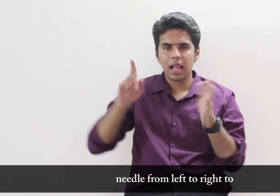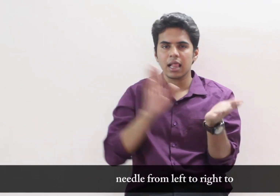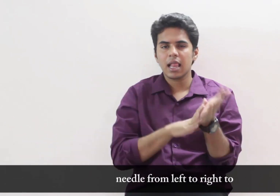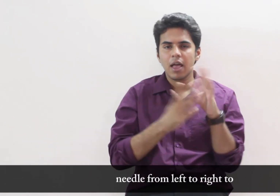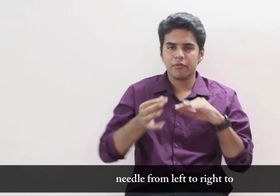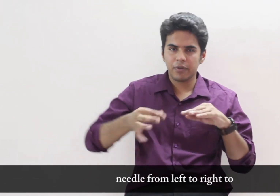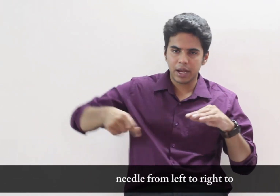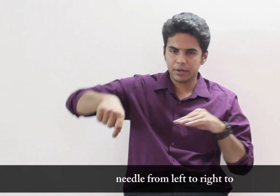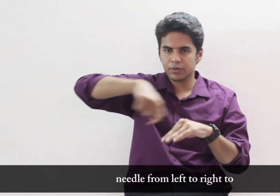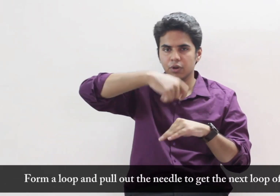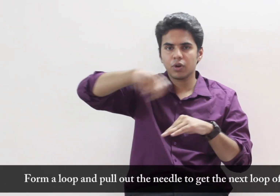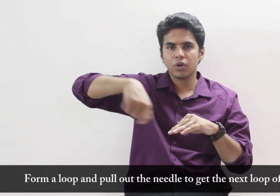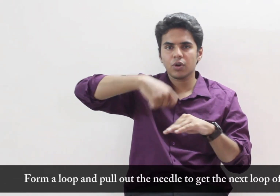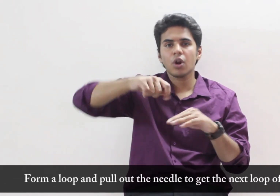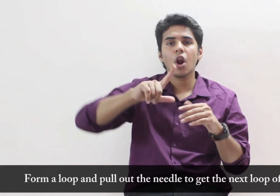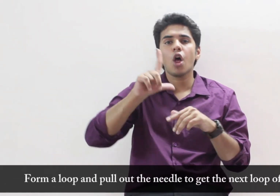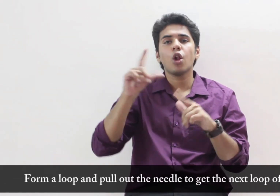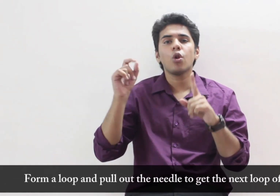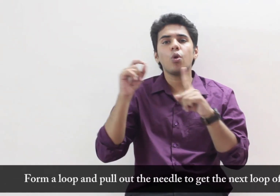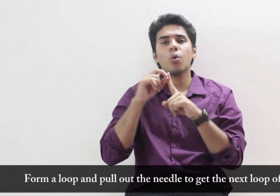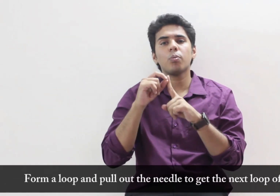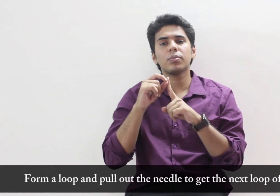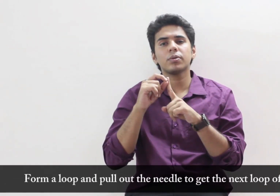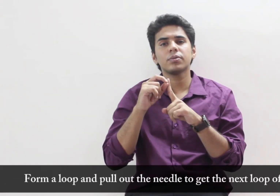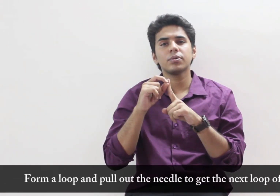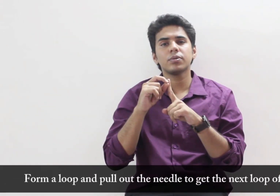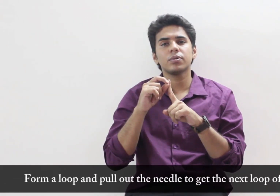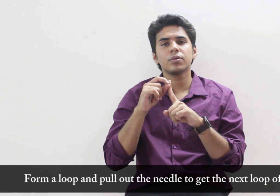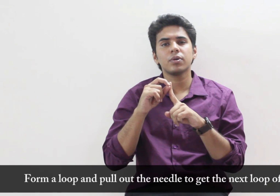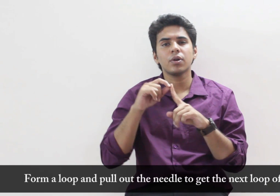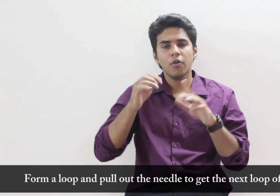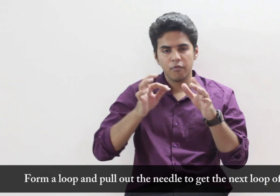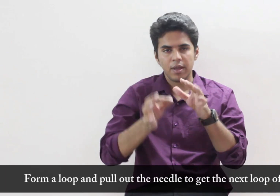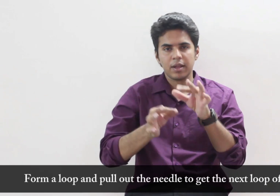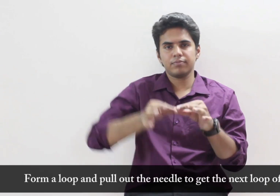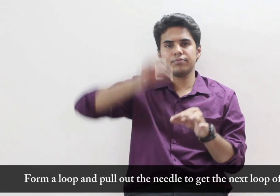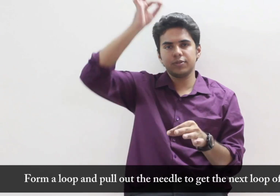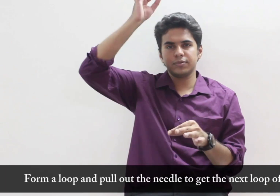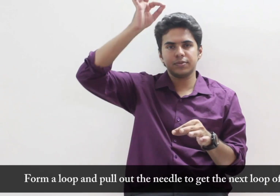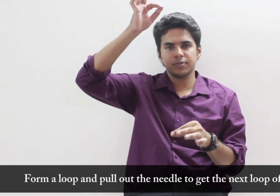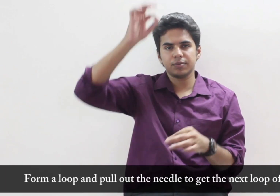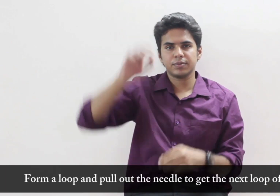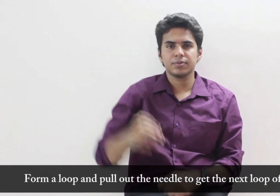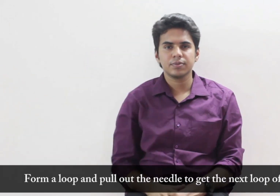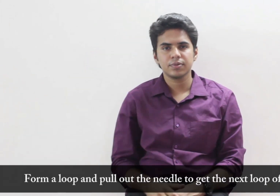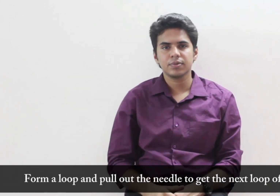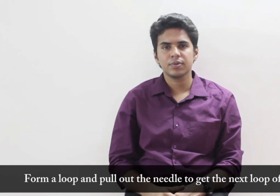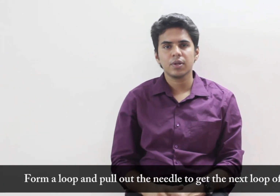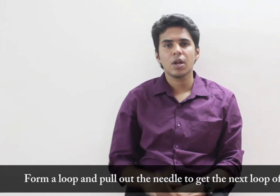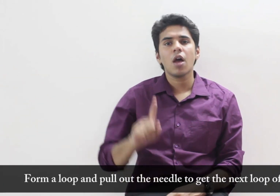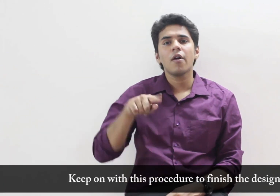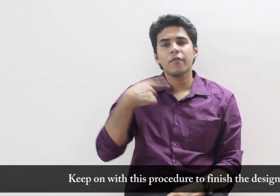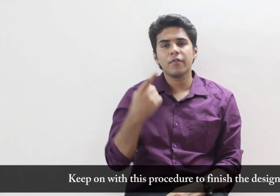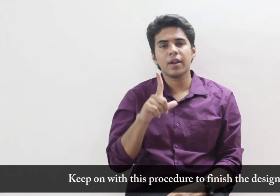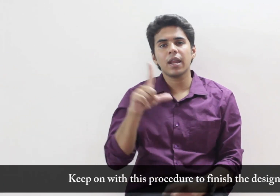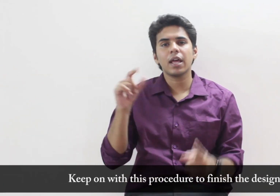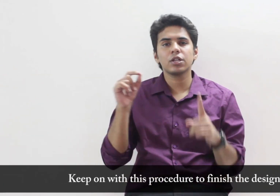to right to form a loop and pull out the needle to get the next loop of the chain. Keep on with